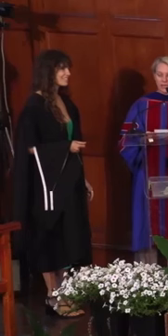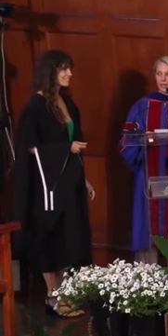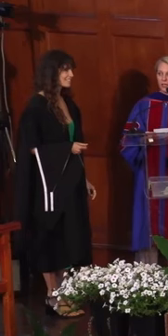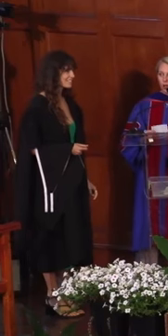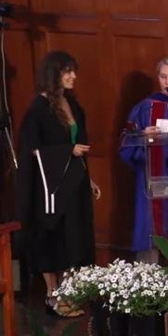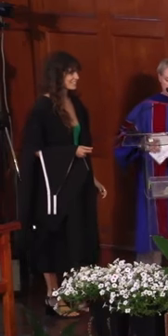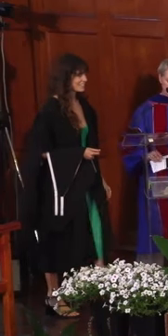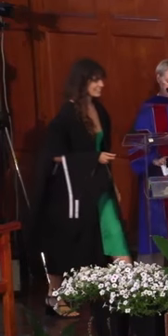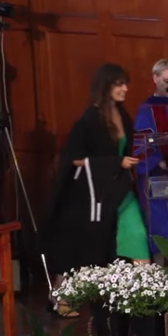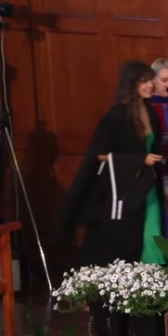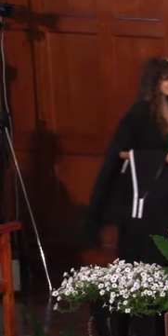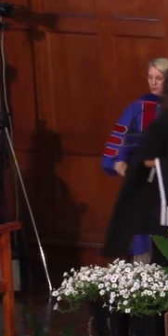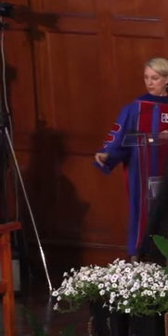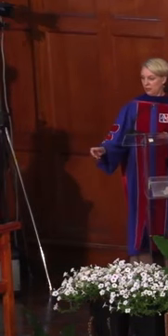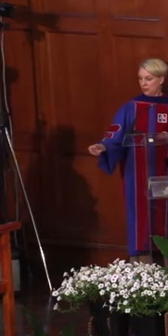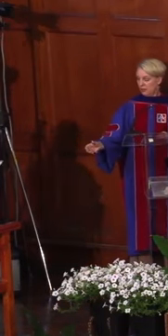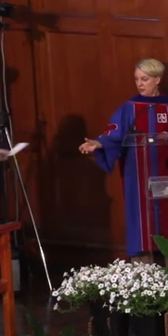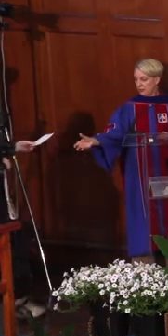Celine Tyler Oates.